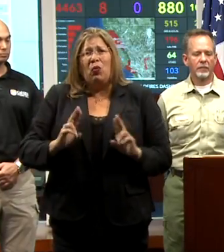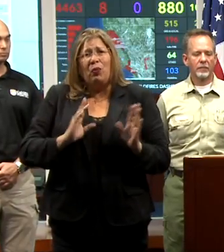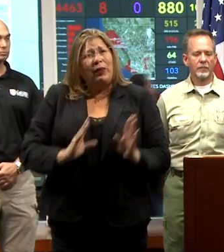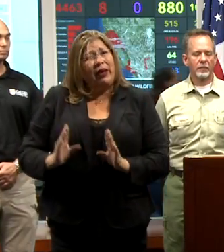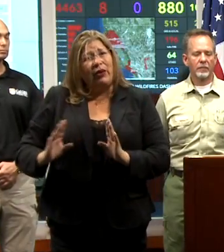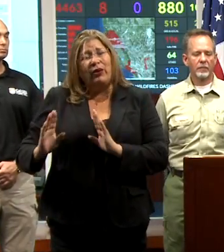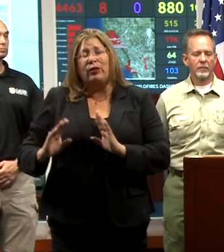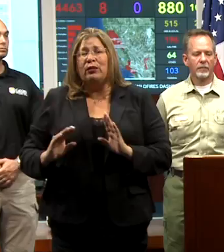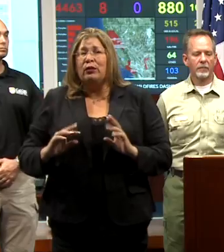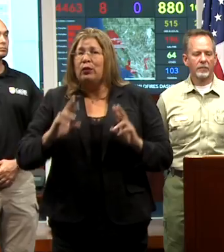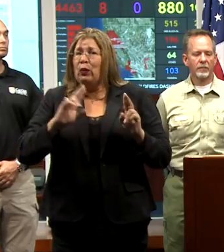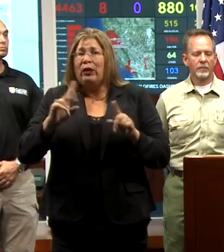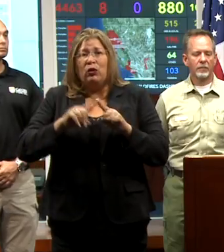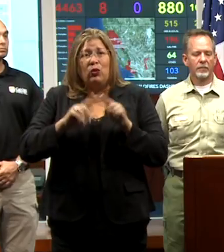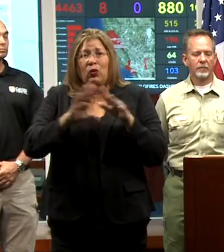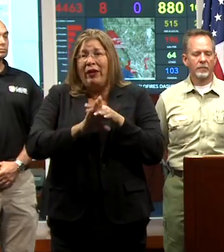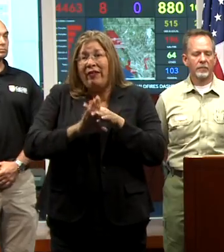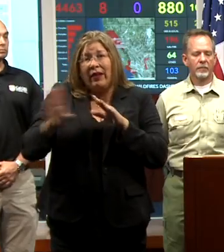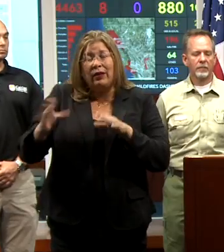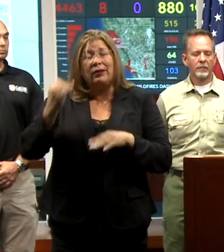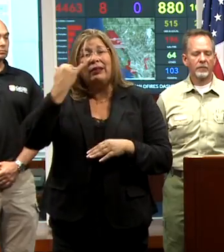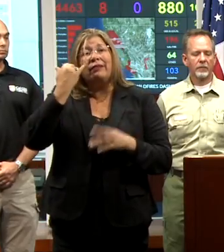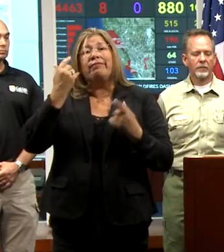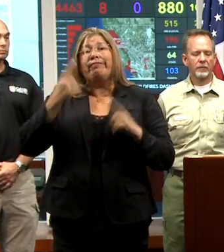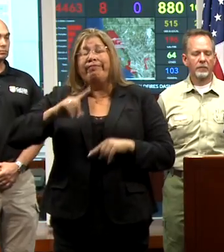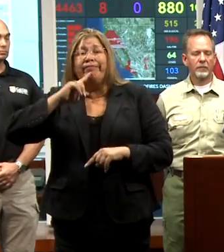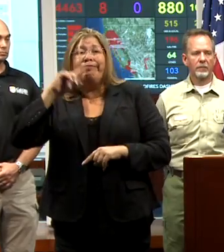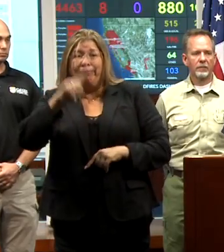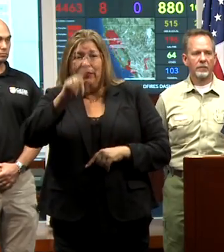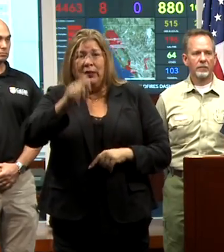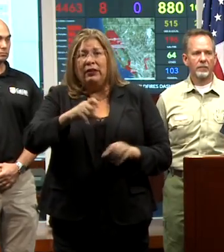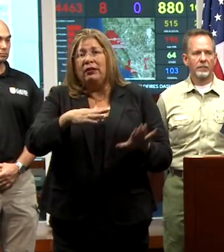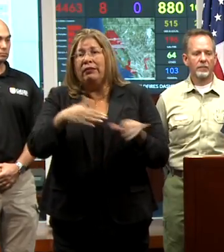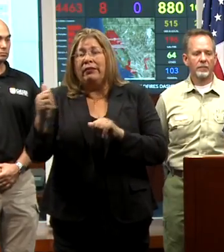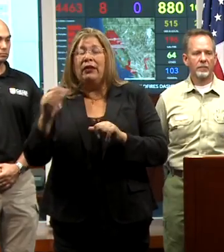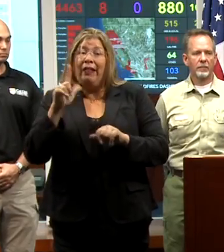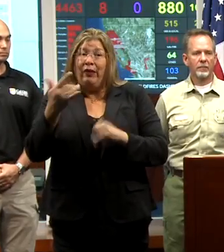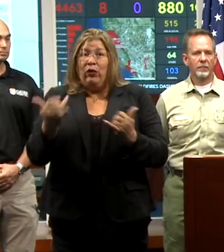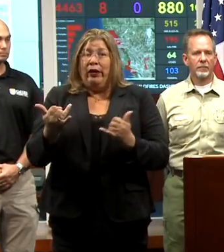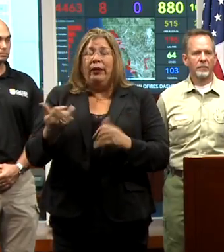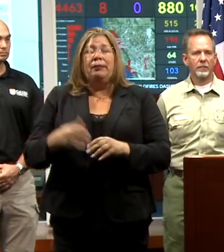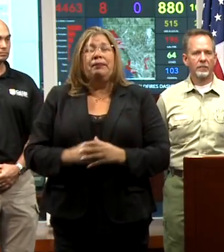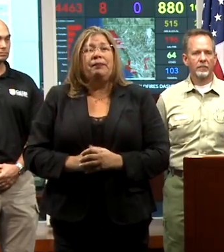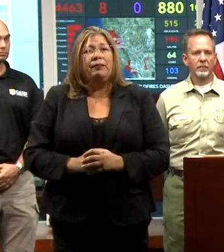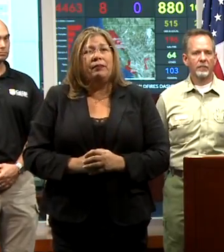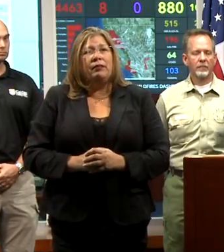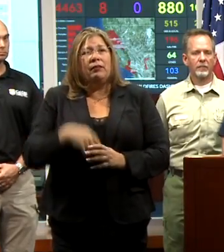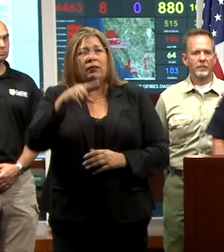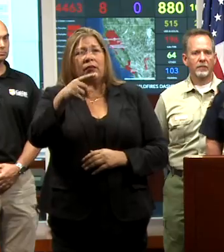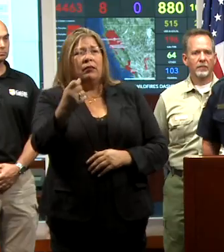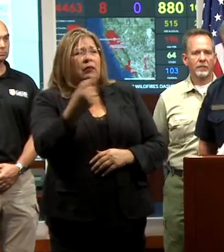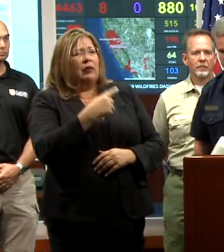to be ready to evacuate should those additional orders come later in the day.